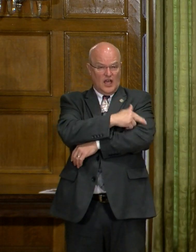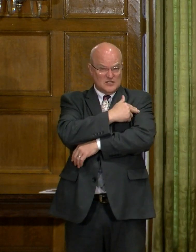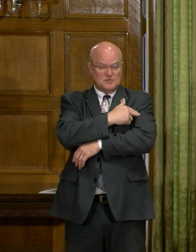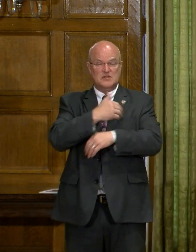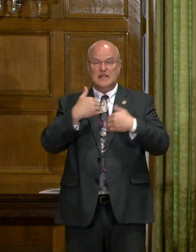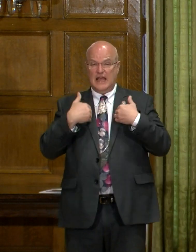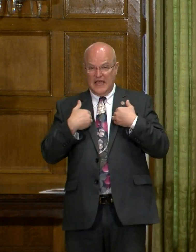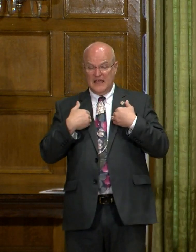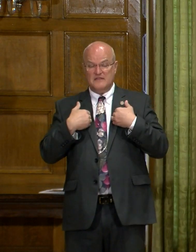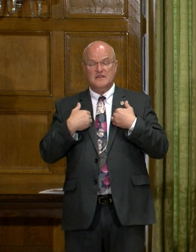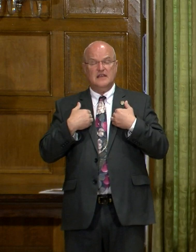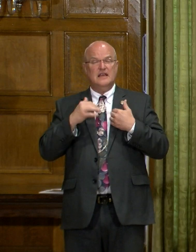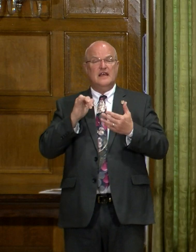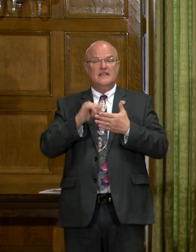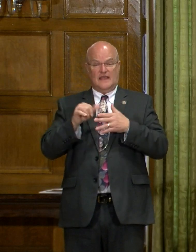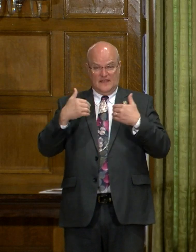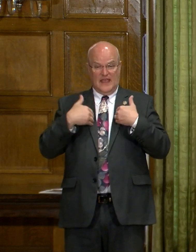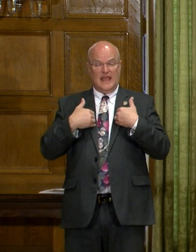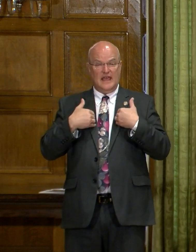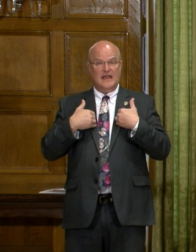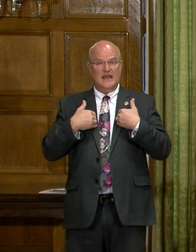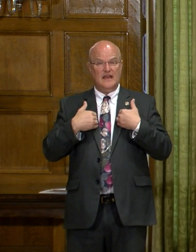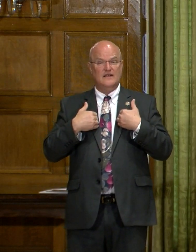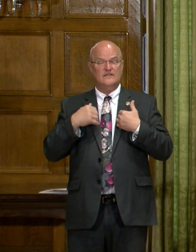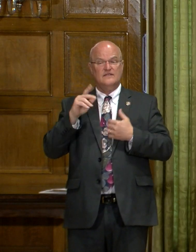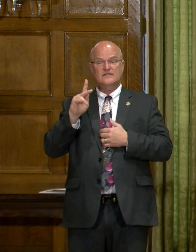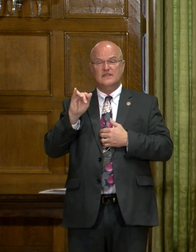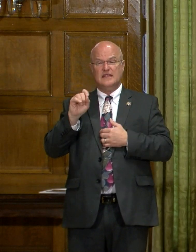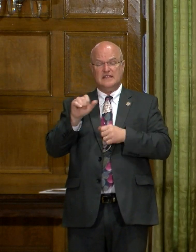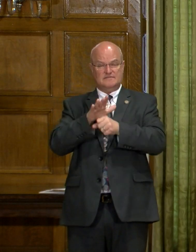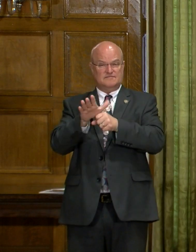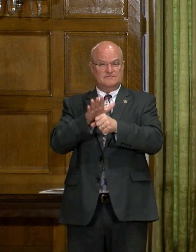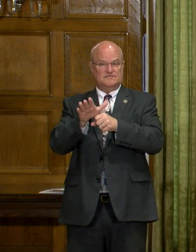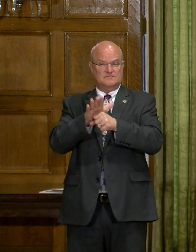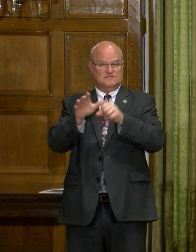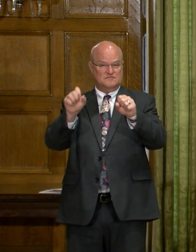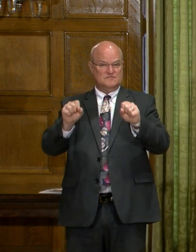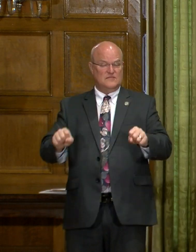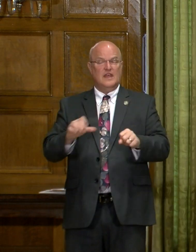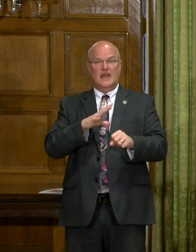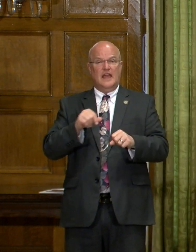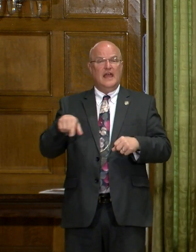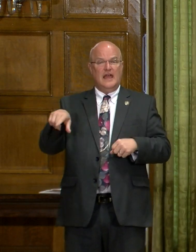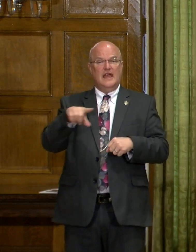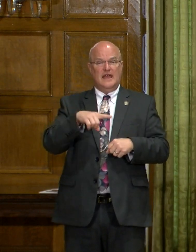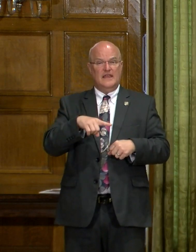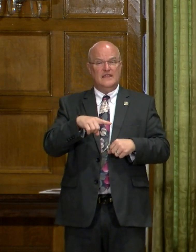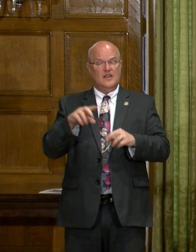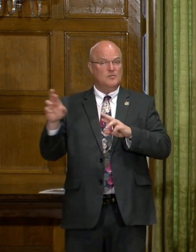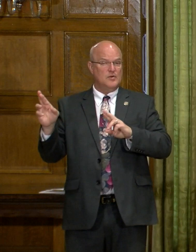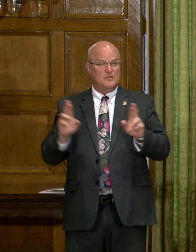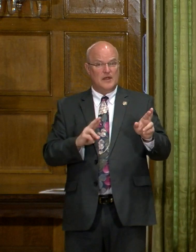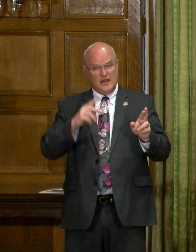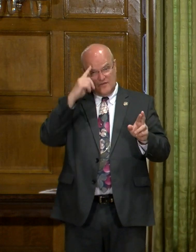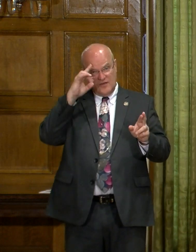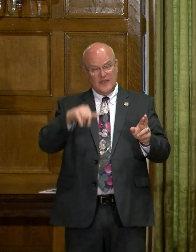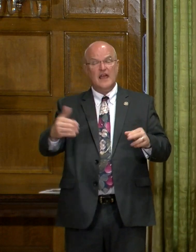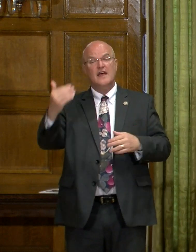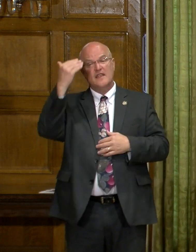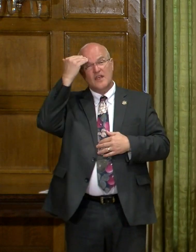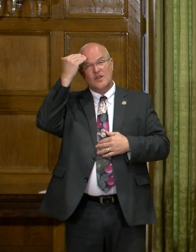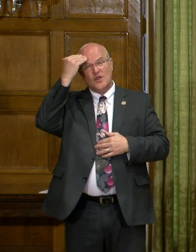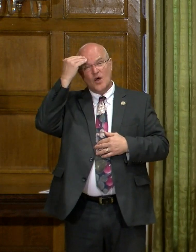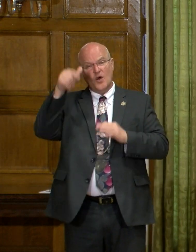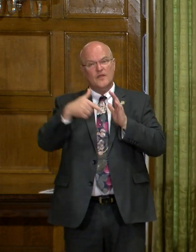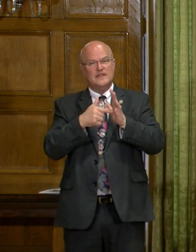hospitals and clinics, that they do have that inventory of testing capability, and they're prepared for that. They know